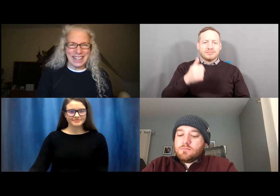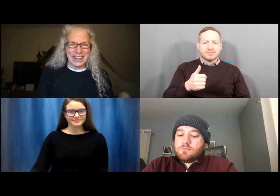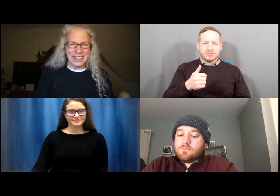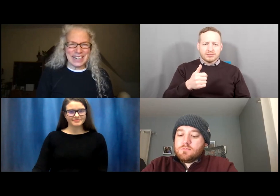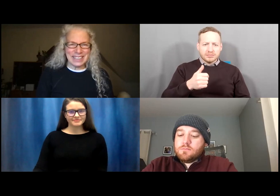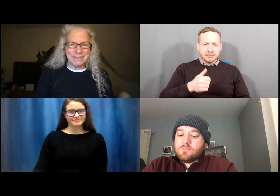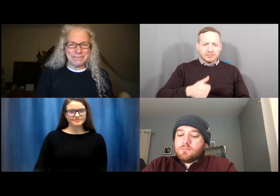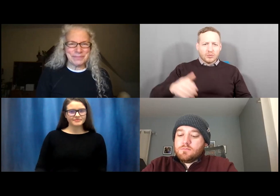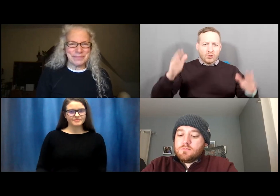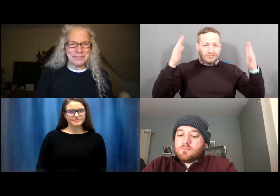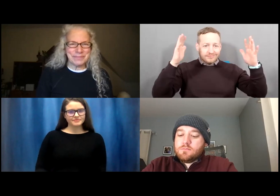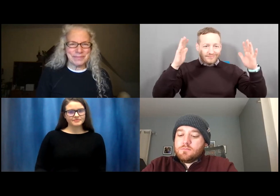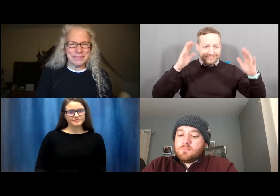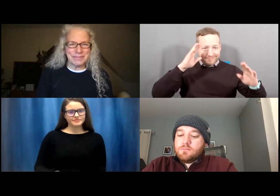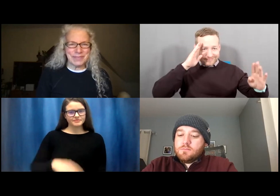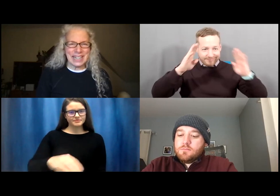All right.